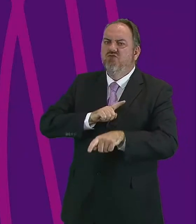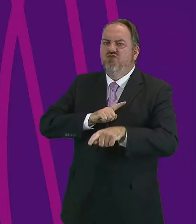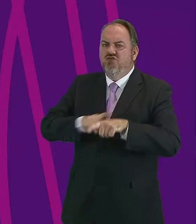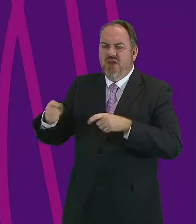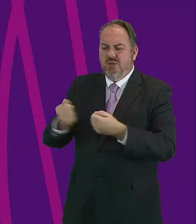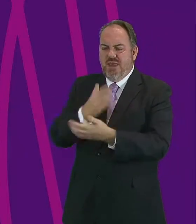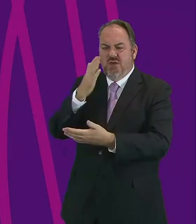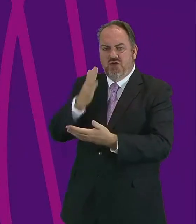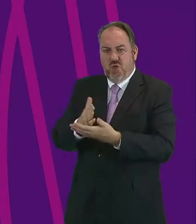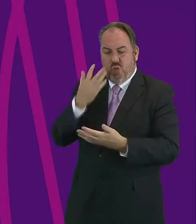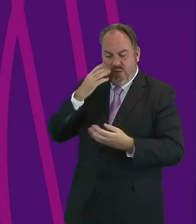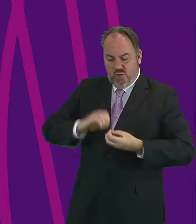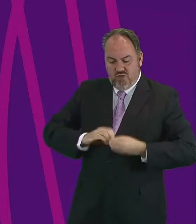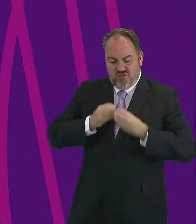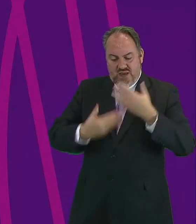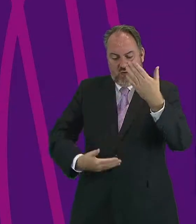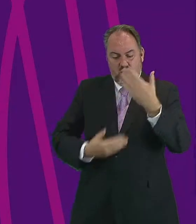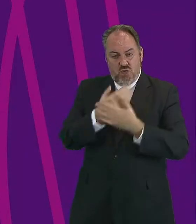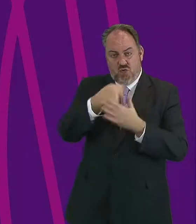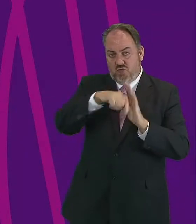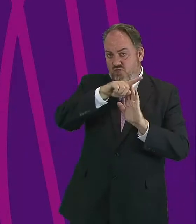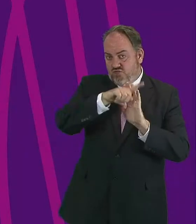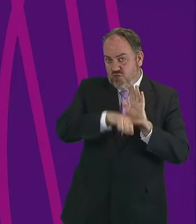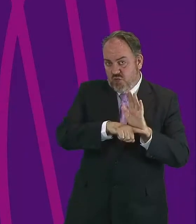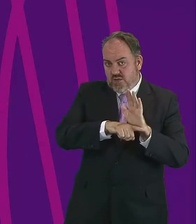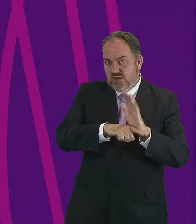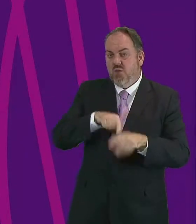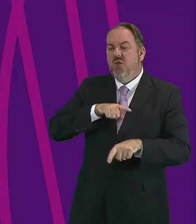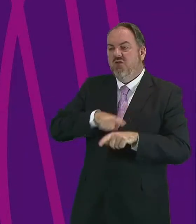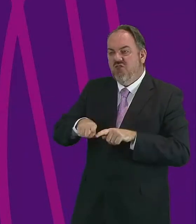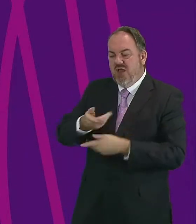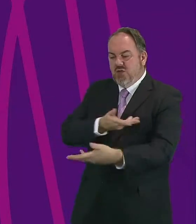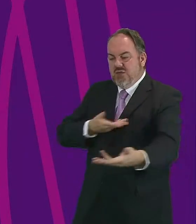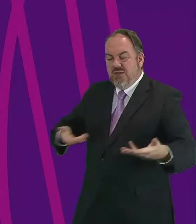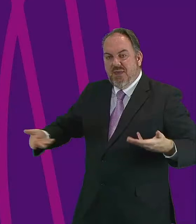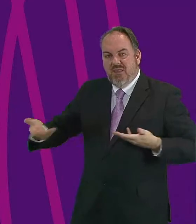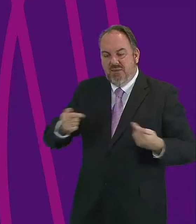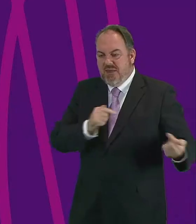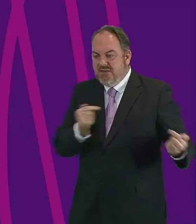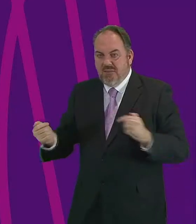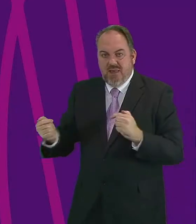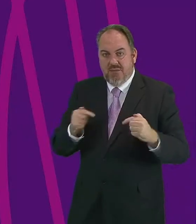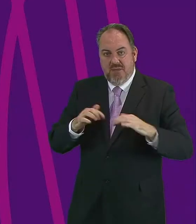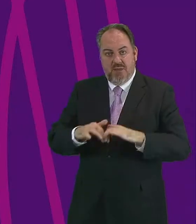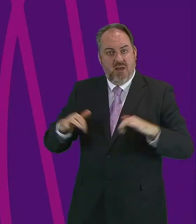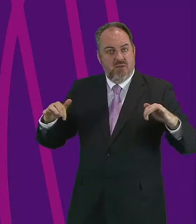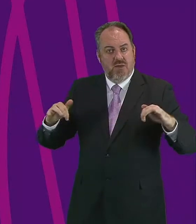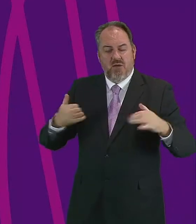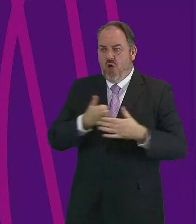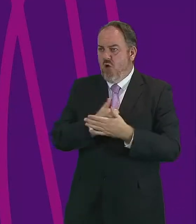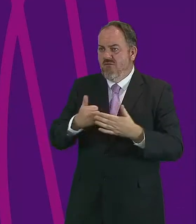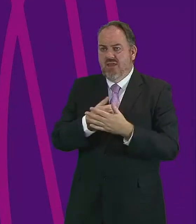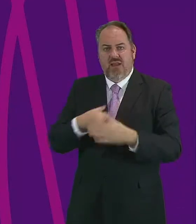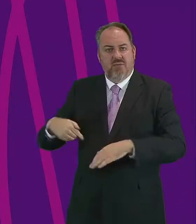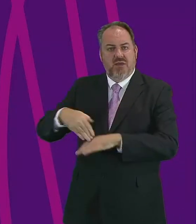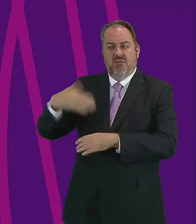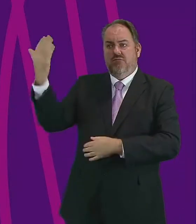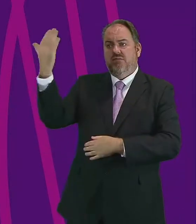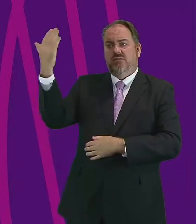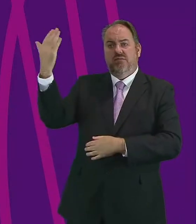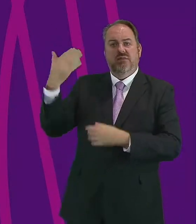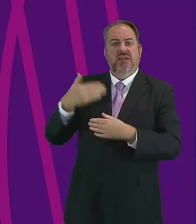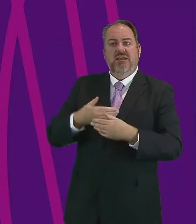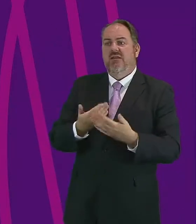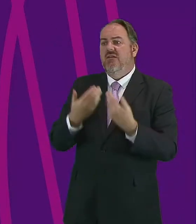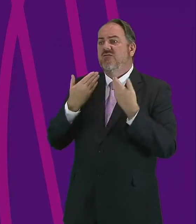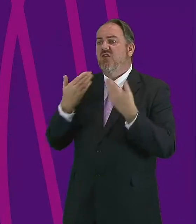appeared regularly to set out the government's intentions and to be questioned closely. I and my colleagues have appeared on many occasions in plenary and before committees